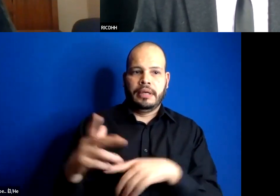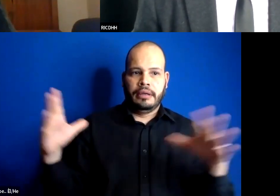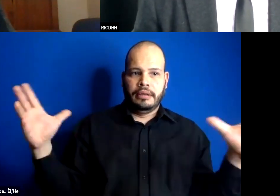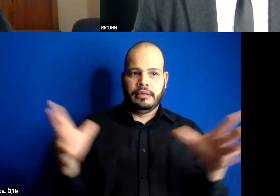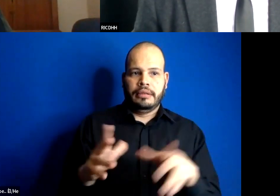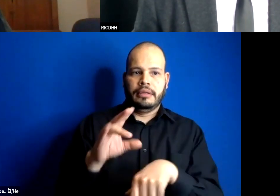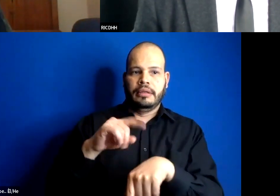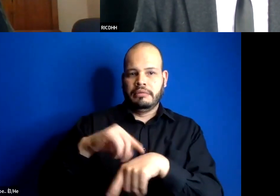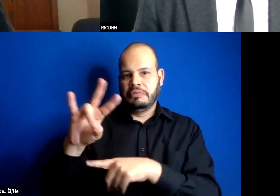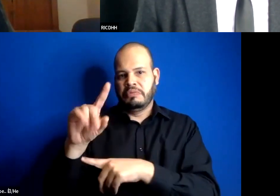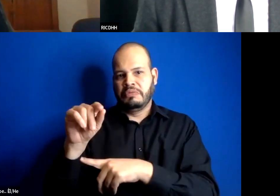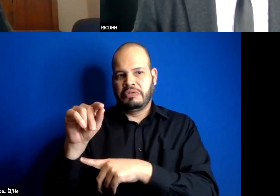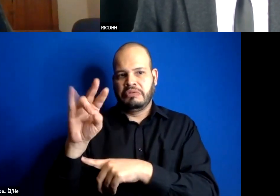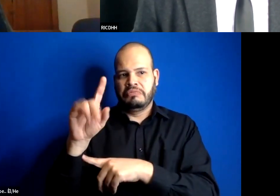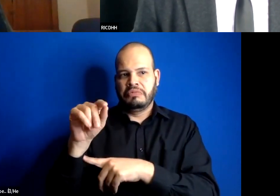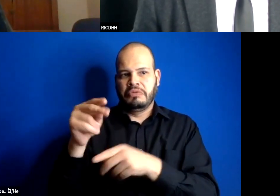truly short break?